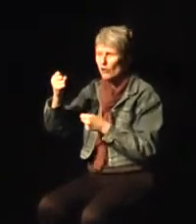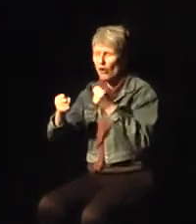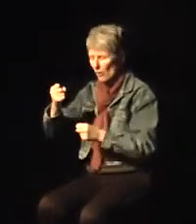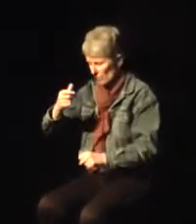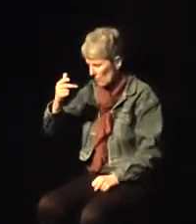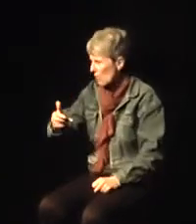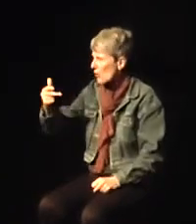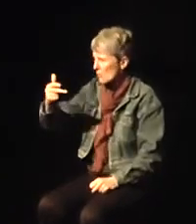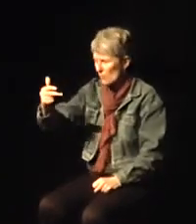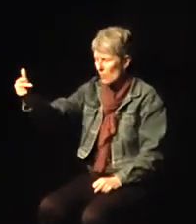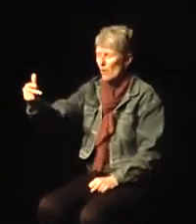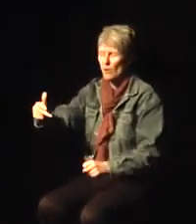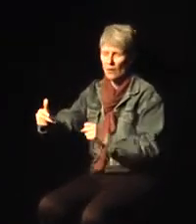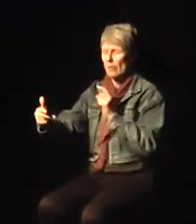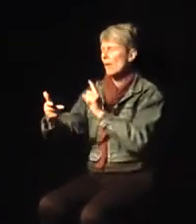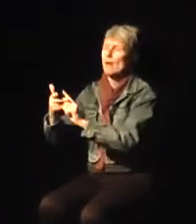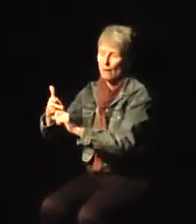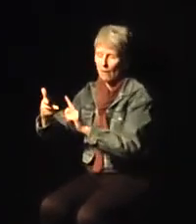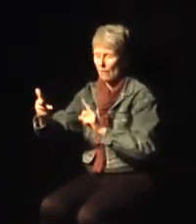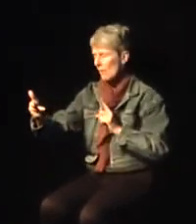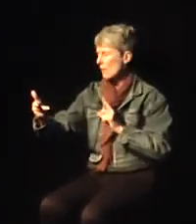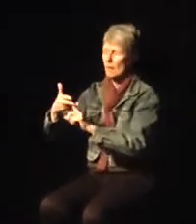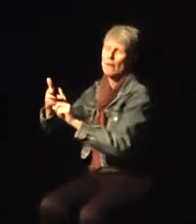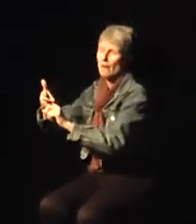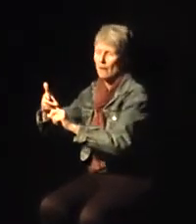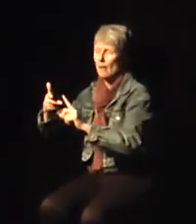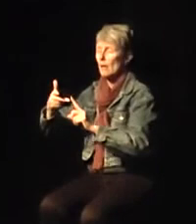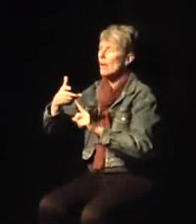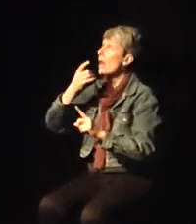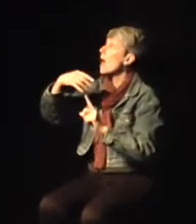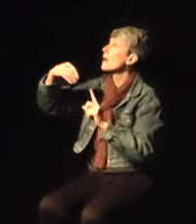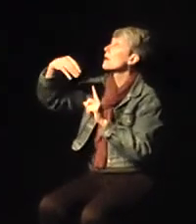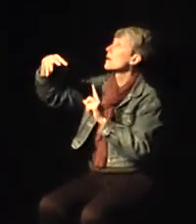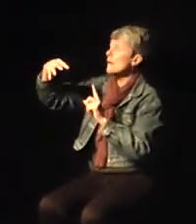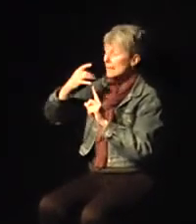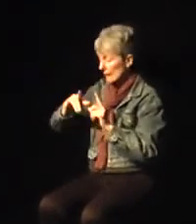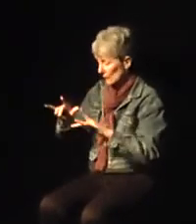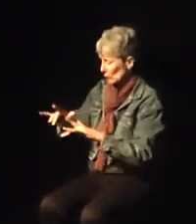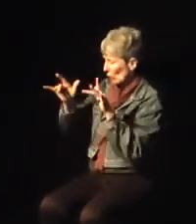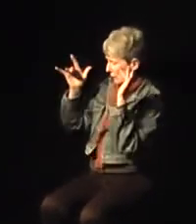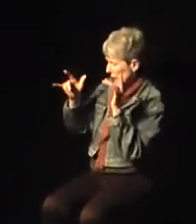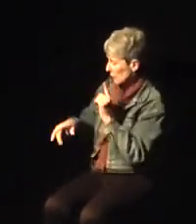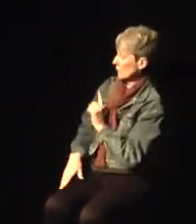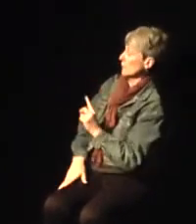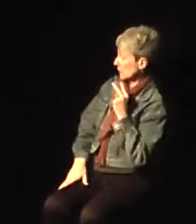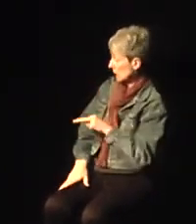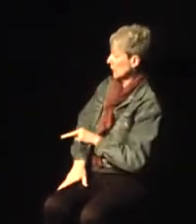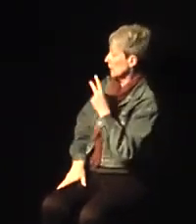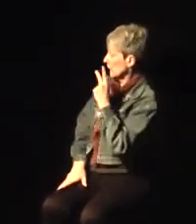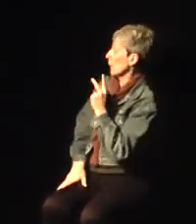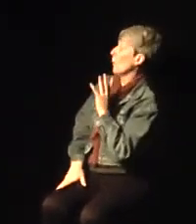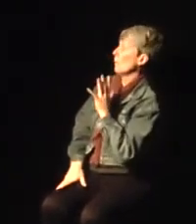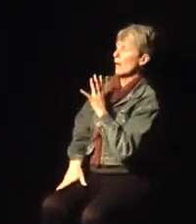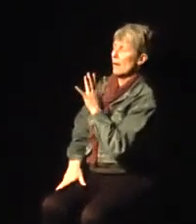bumping into them on more than one occasion. And if I'm fortunate enough, the overhead streetlights reflect off their bumpers or whatever is shiny. And thus